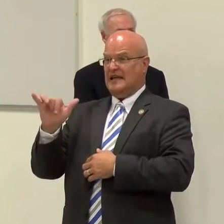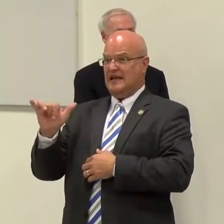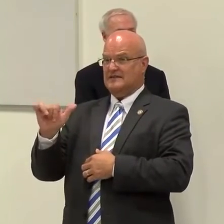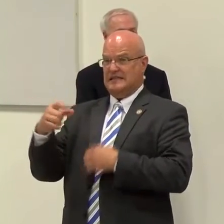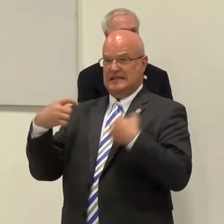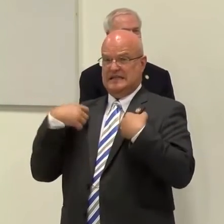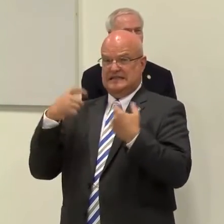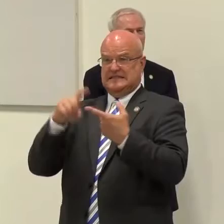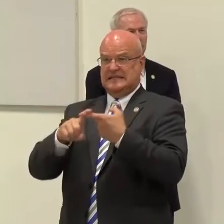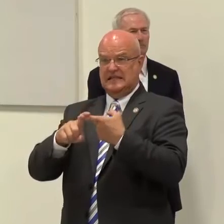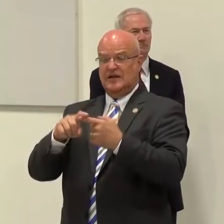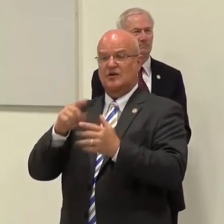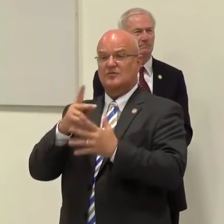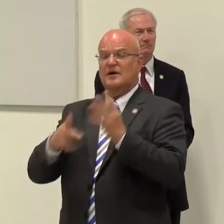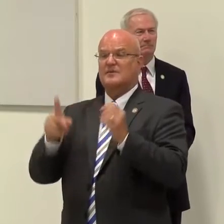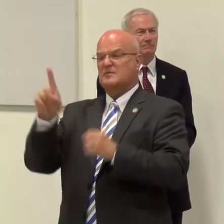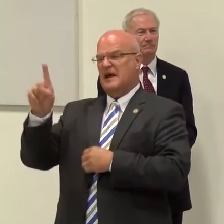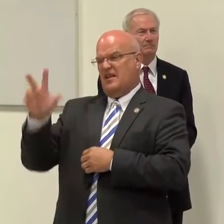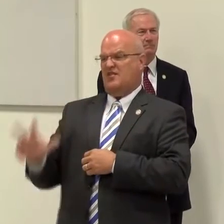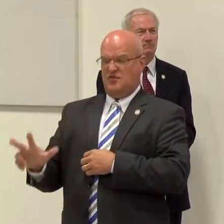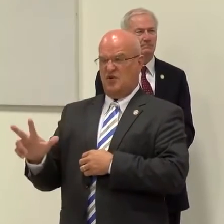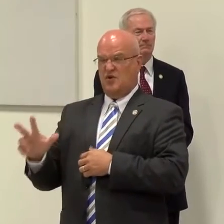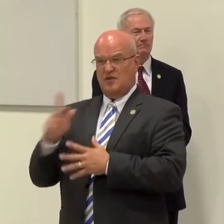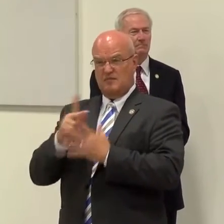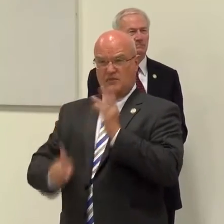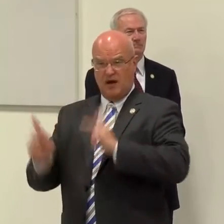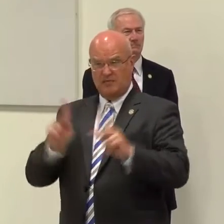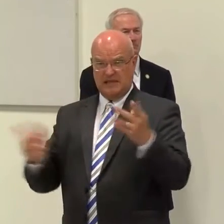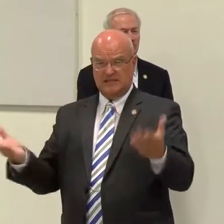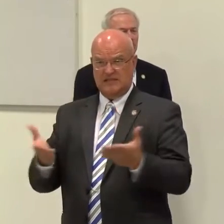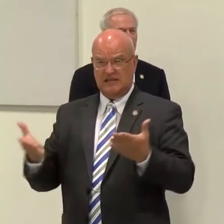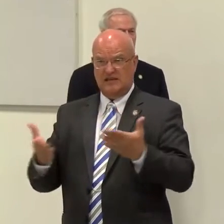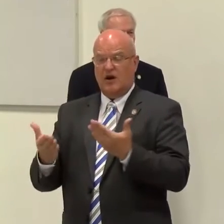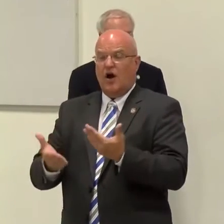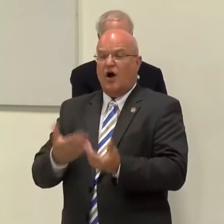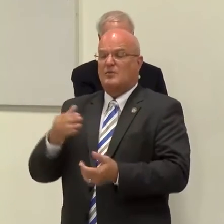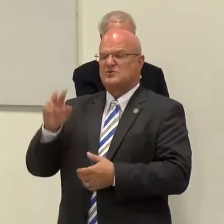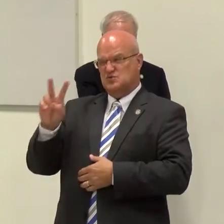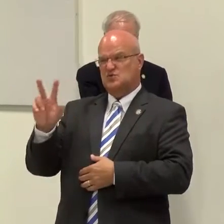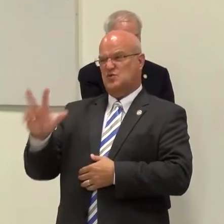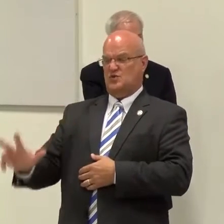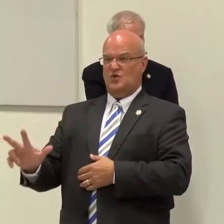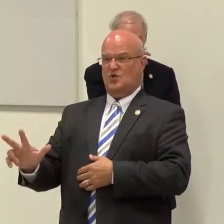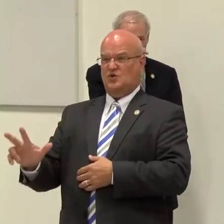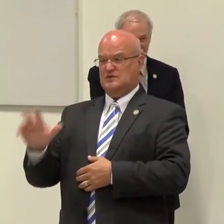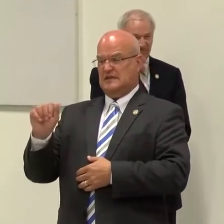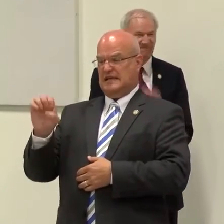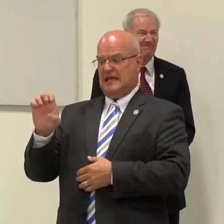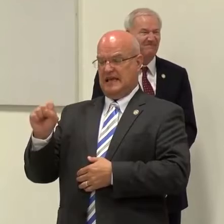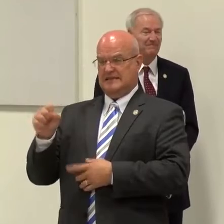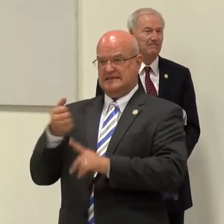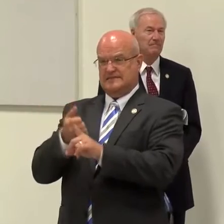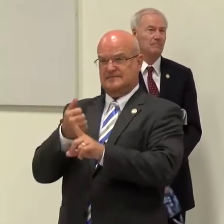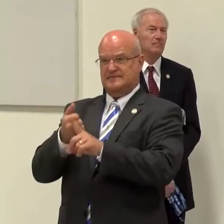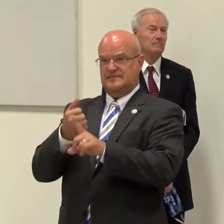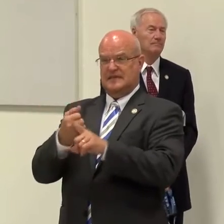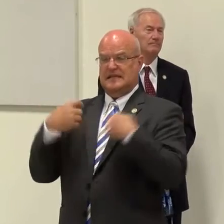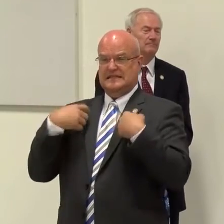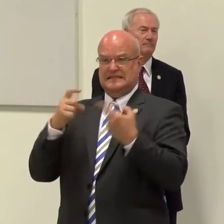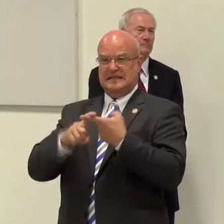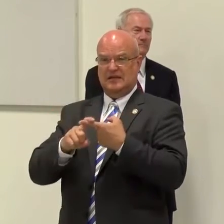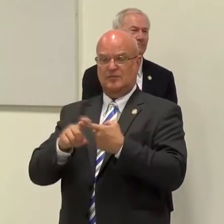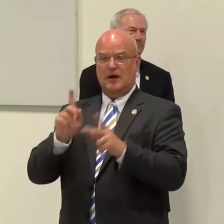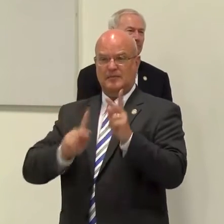Latino population is a little over a third of the population, almost 2/3 of the cases have been in your